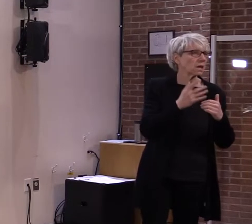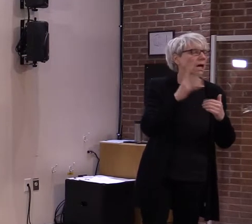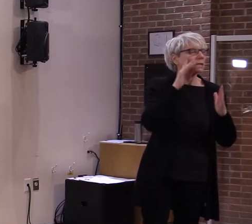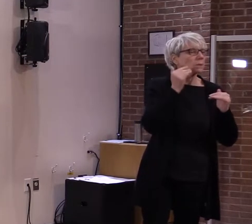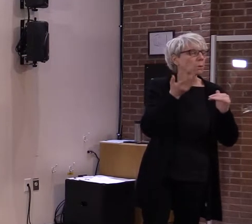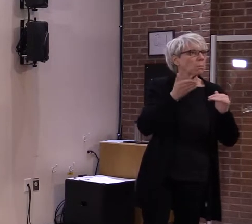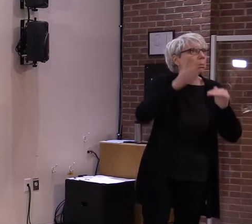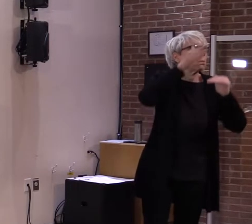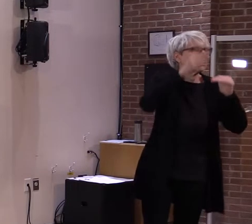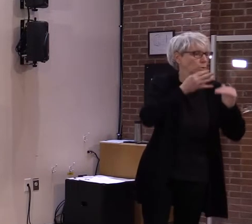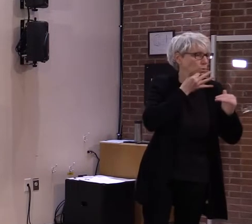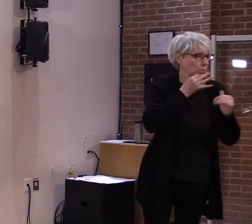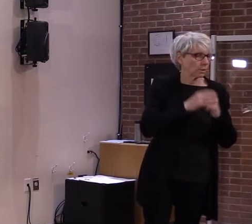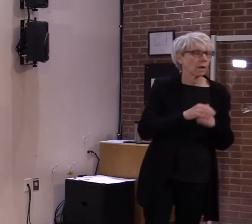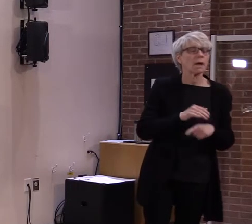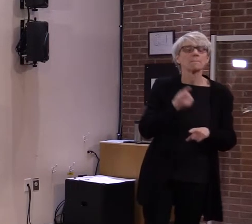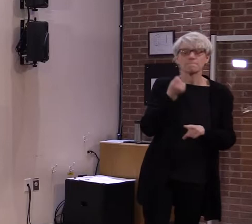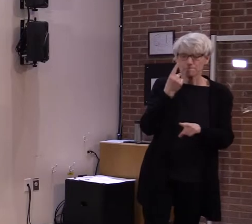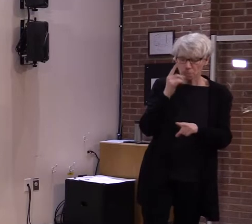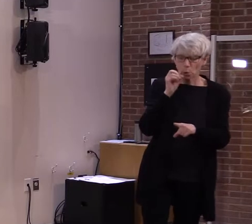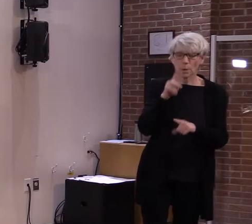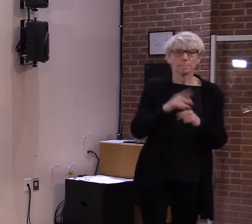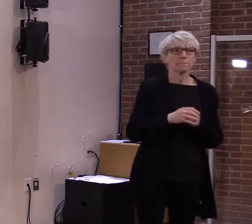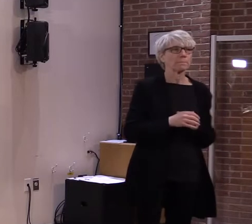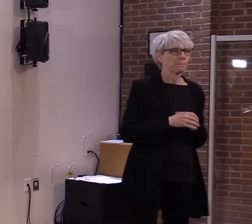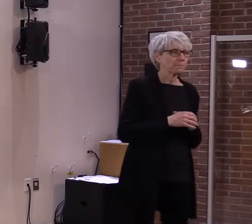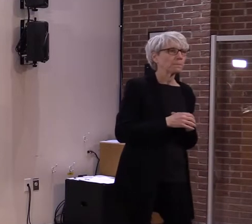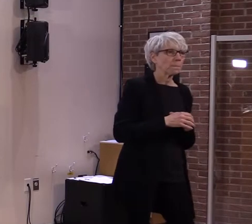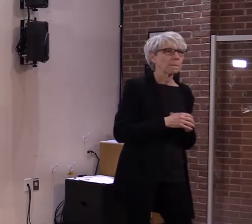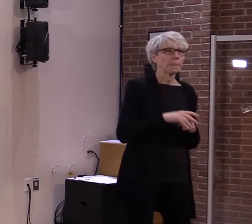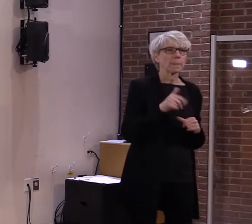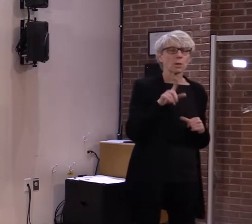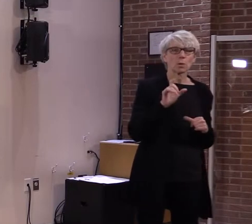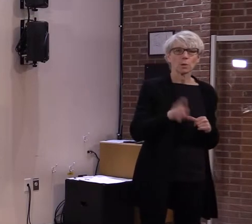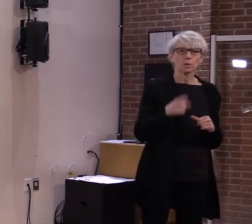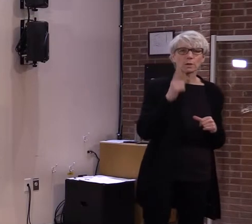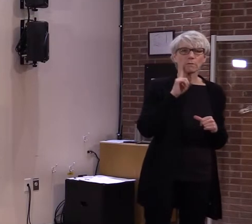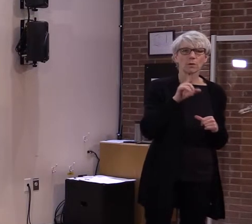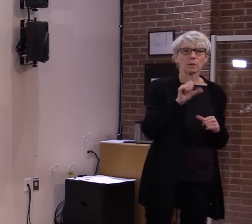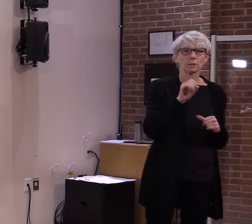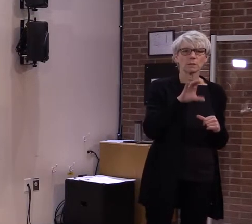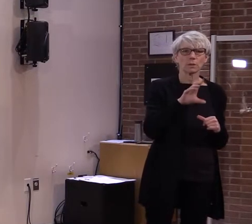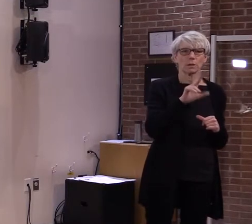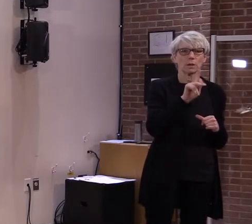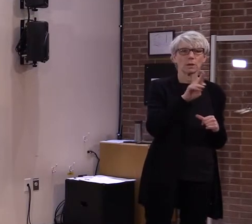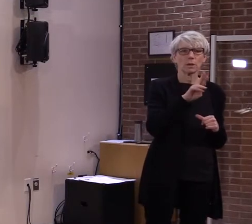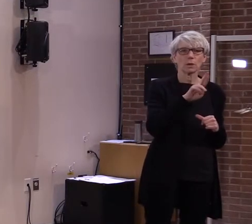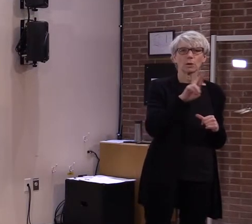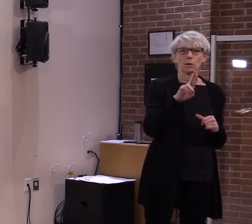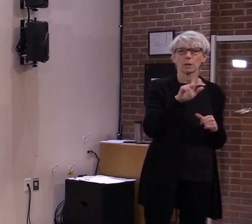I see. Okay. And then I had a question for Secretary Curley as well.